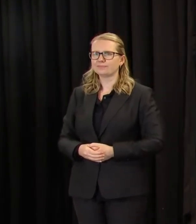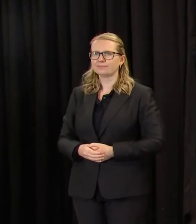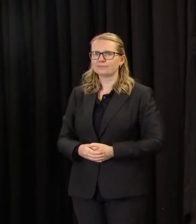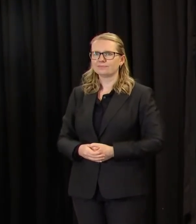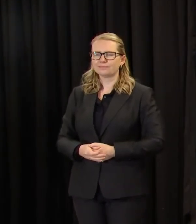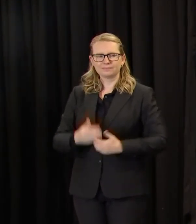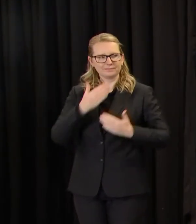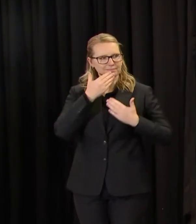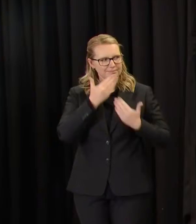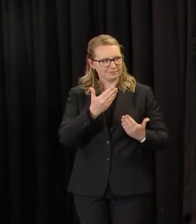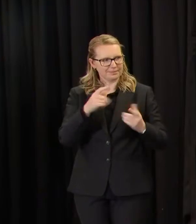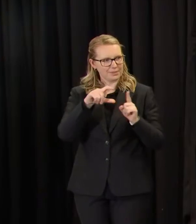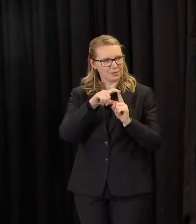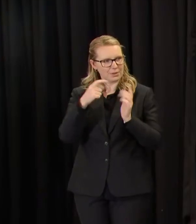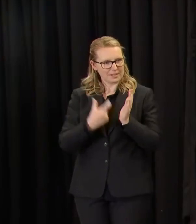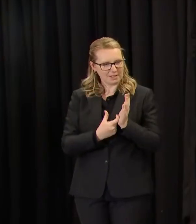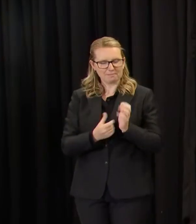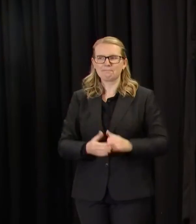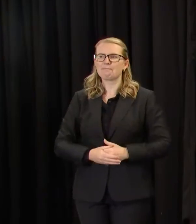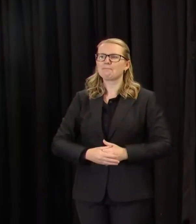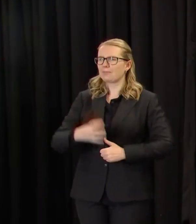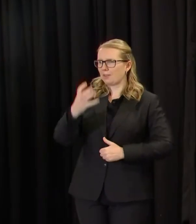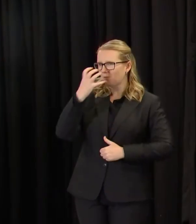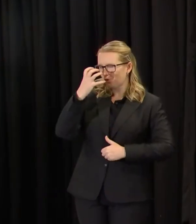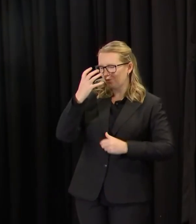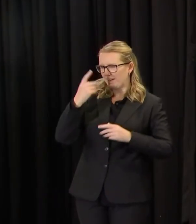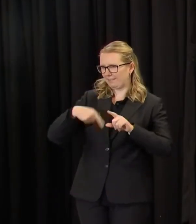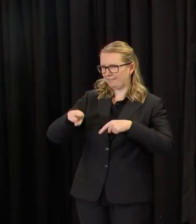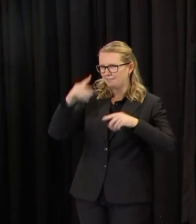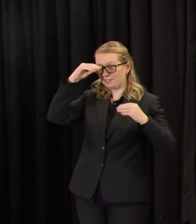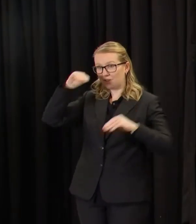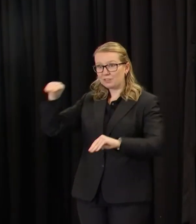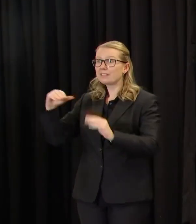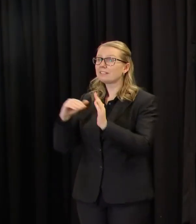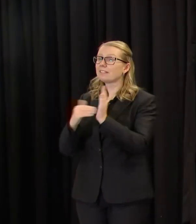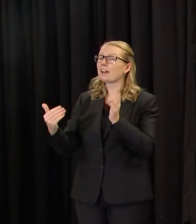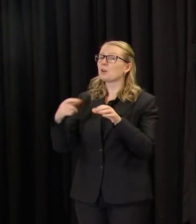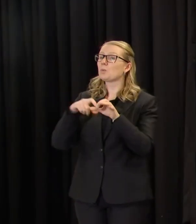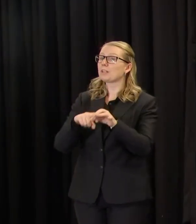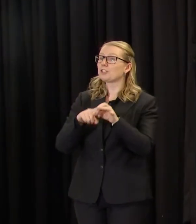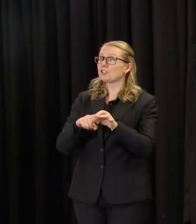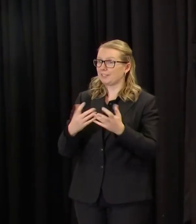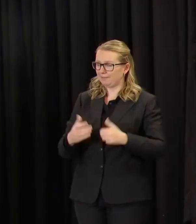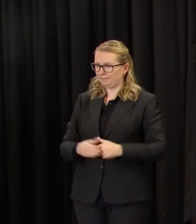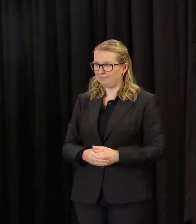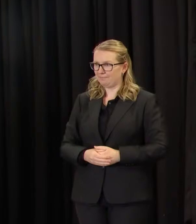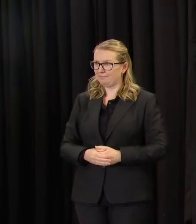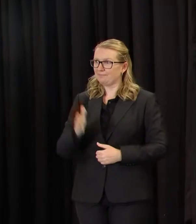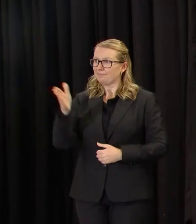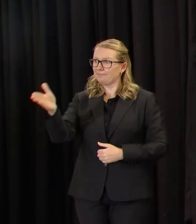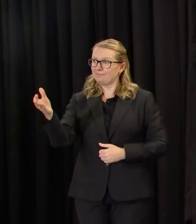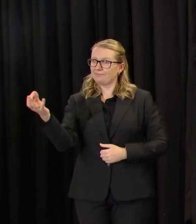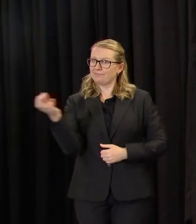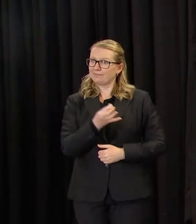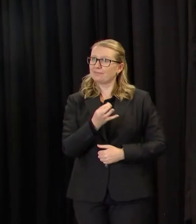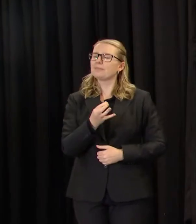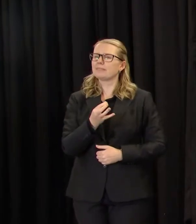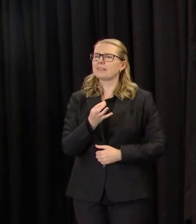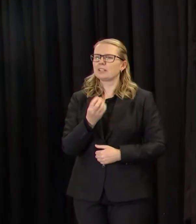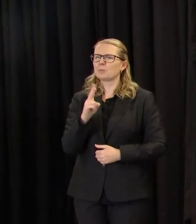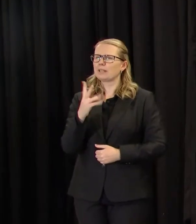Thank you very much, Doctor and Coach. Thank you. I'm able to take any questions you have. Premier, 24 days into the lockdown, is